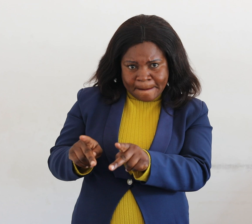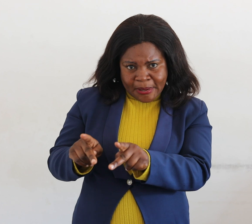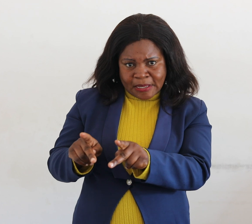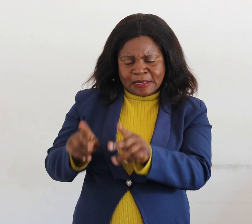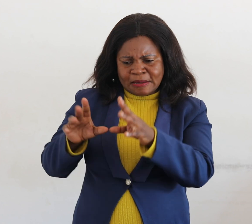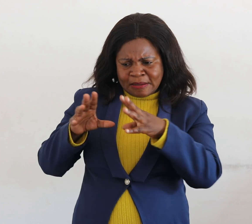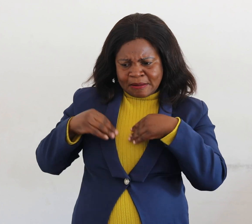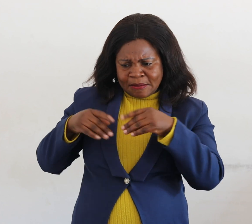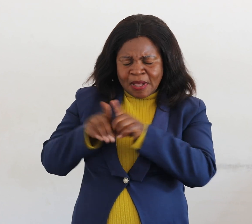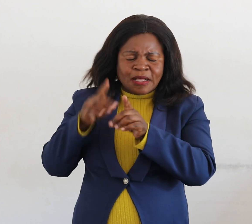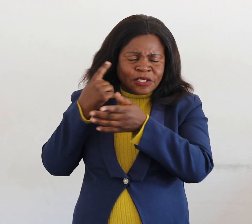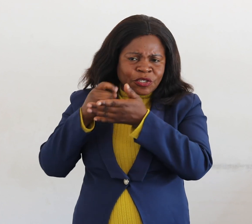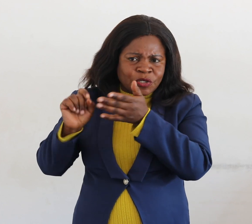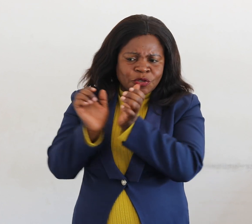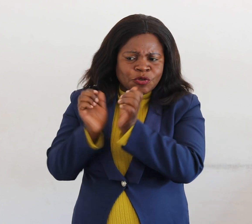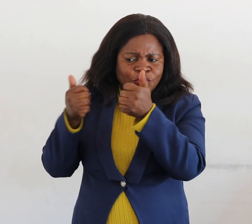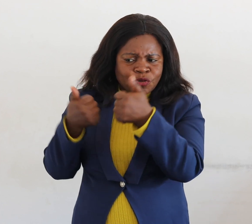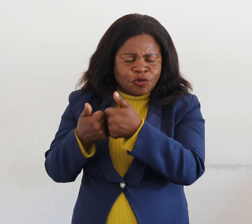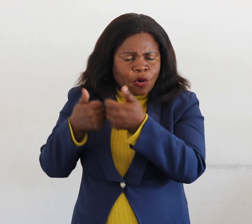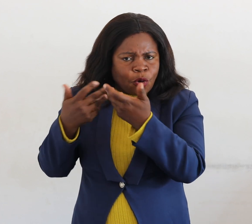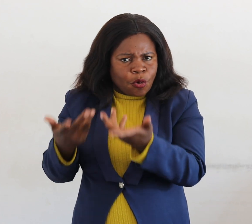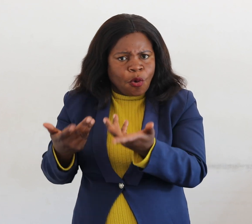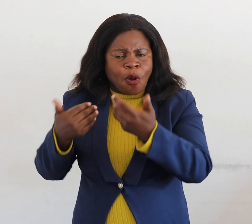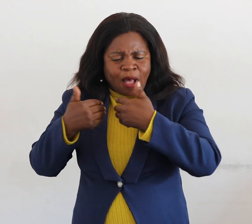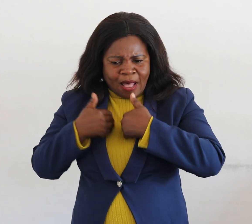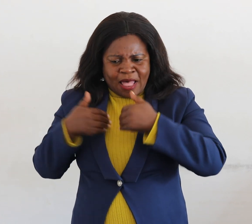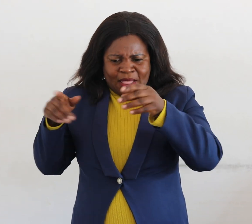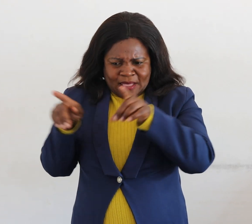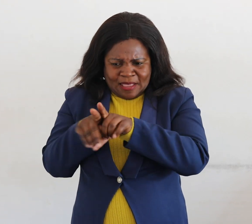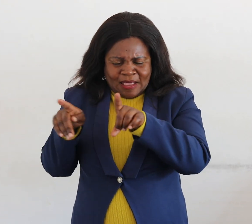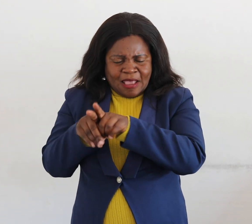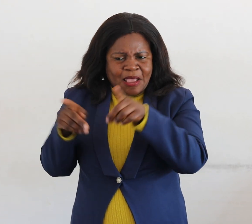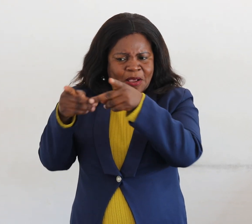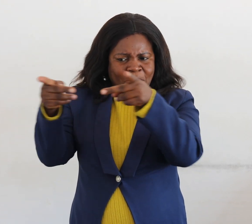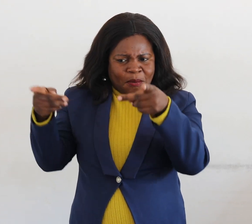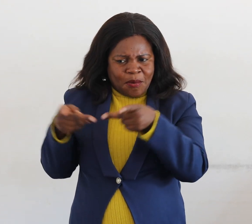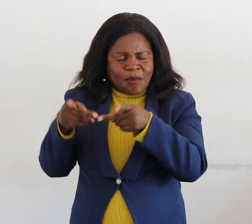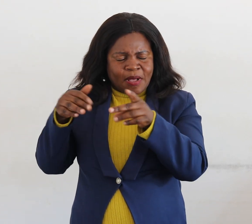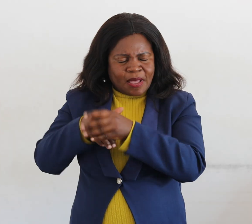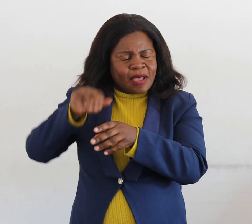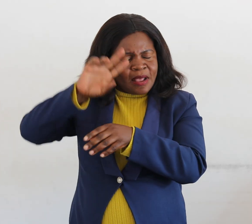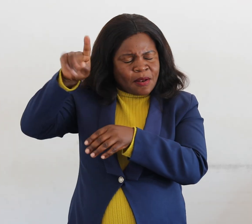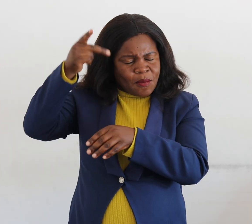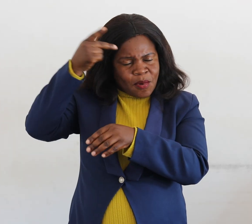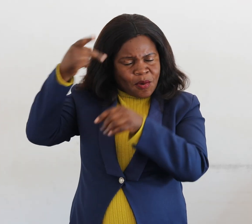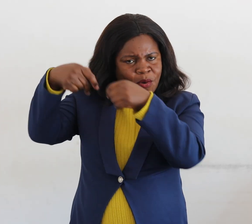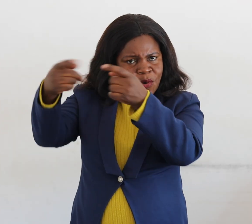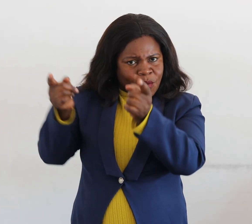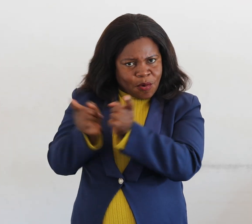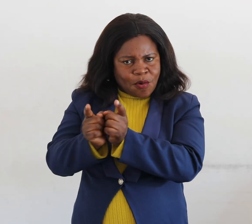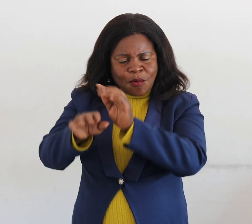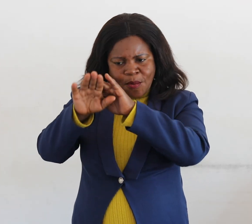General or holding a similar position in a political party under the Societies